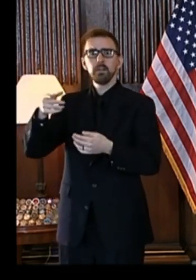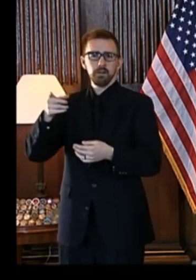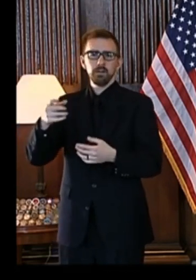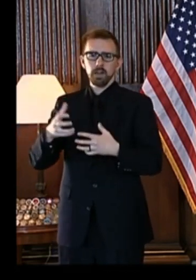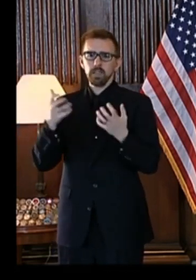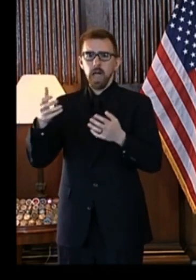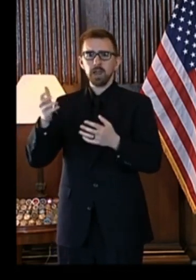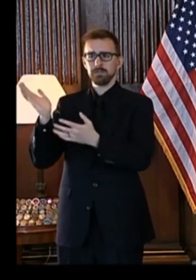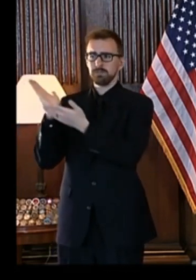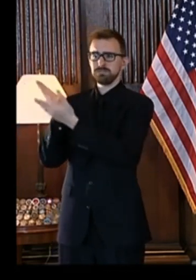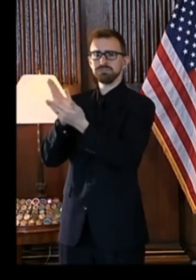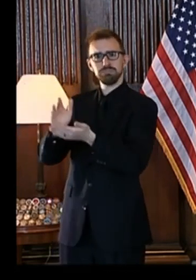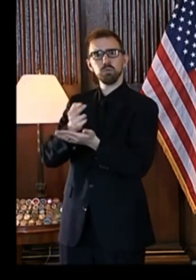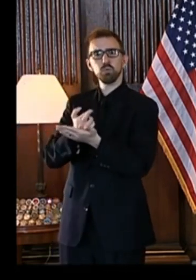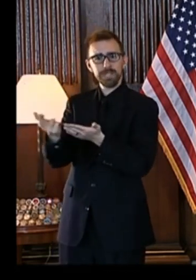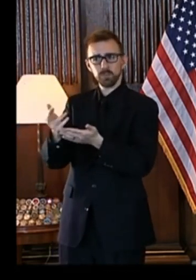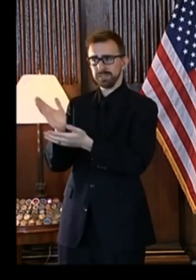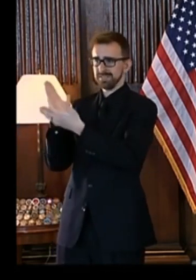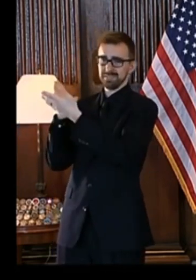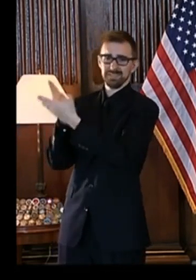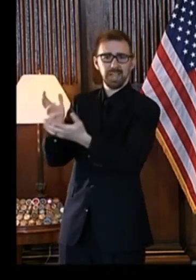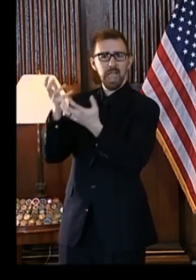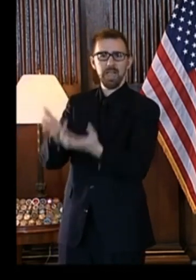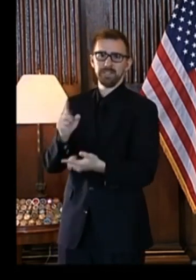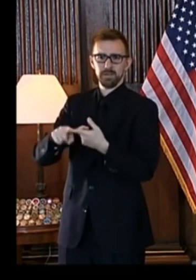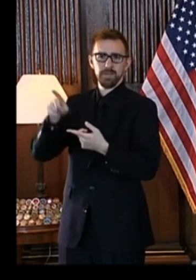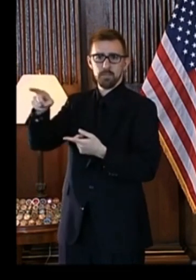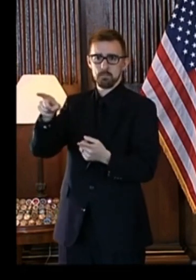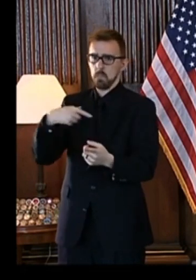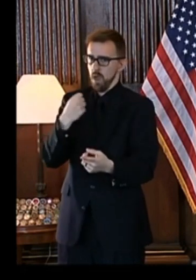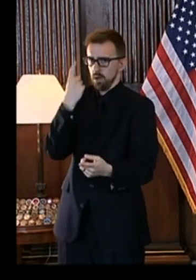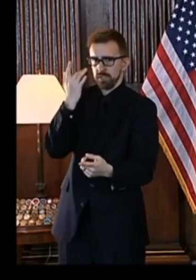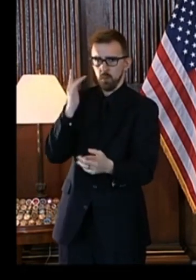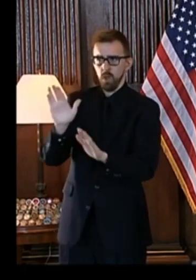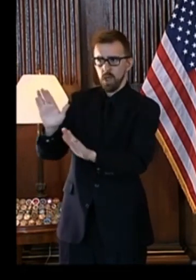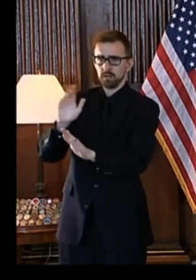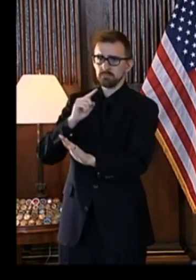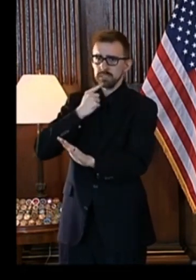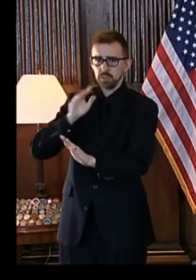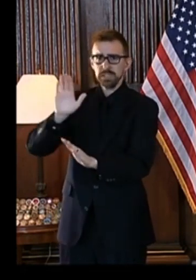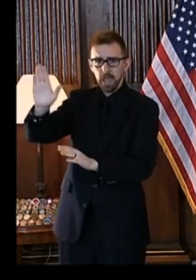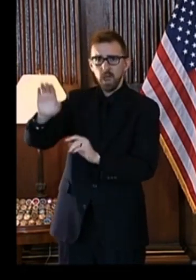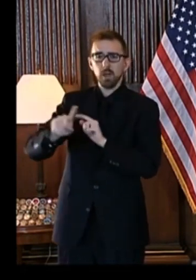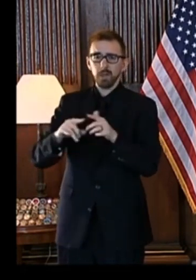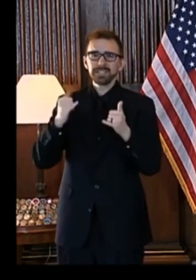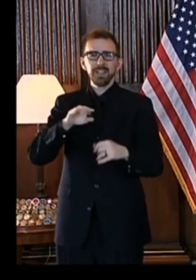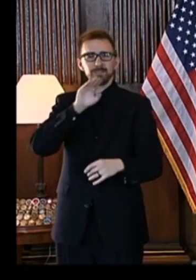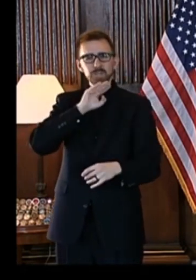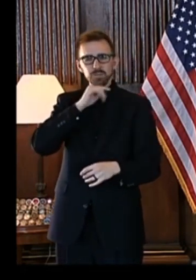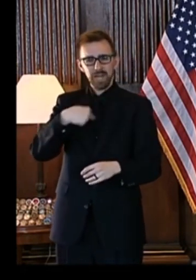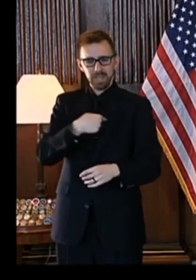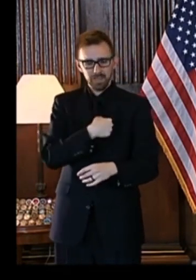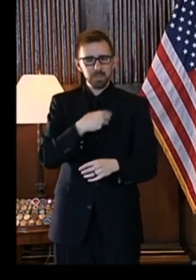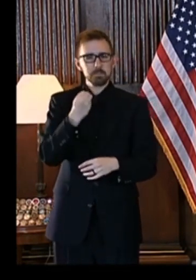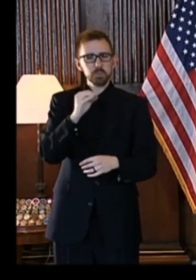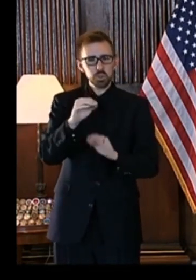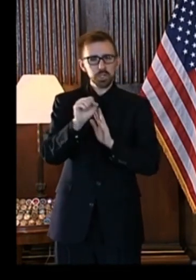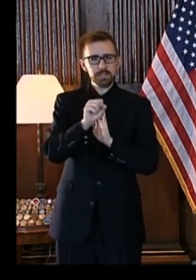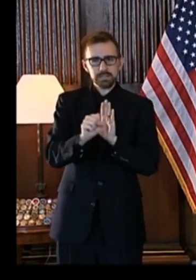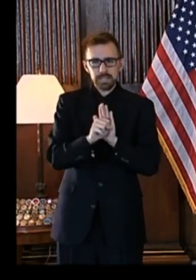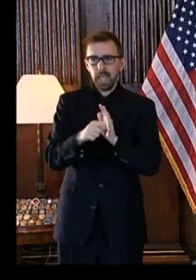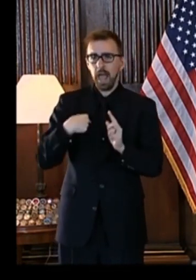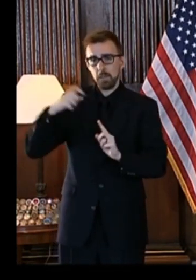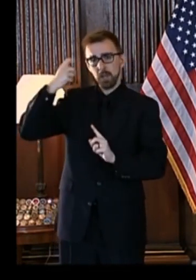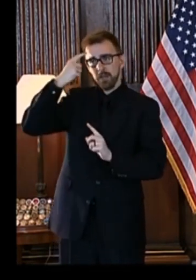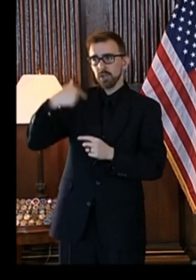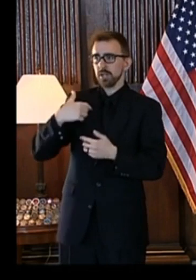of supply and a lot of resources going their way, and understandably so. But it's still frustrating when you're the governor of the state of Missouri and you're